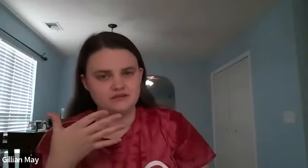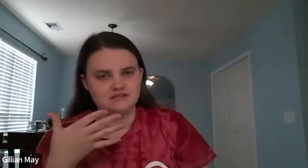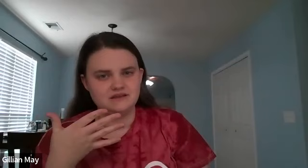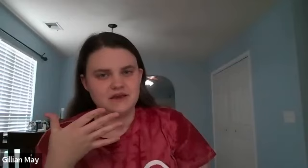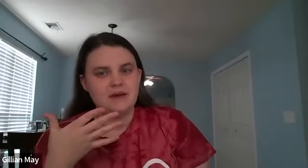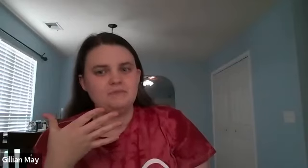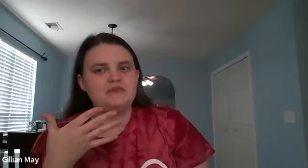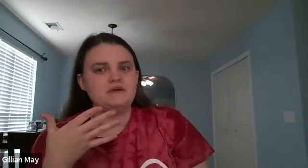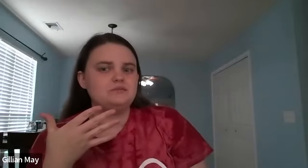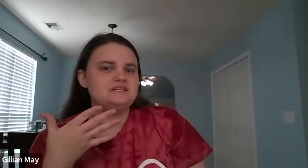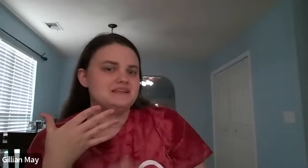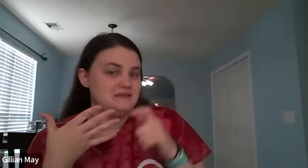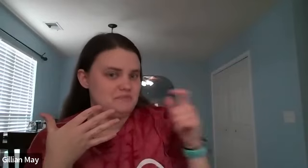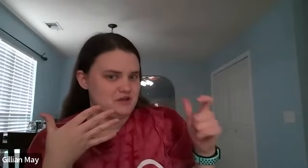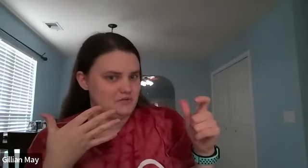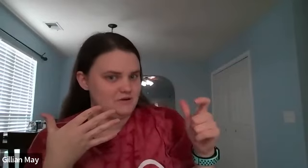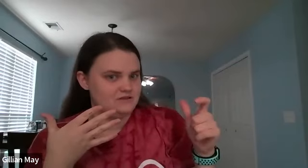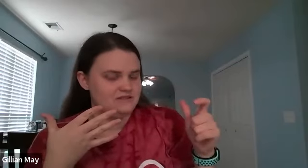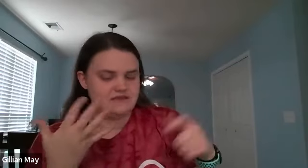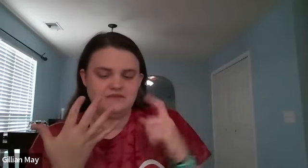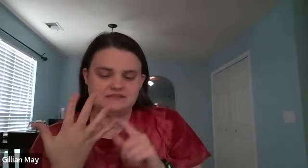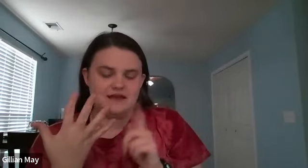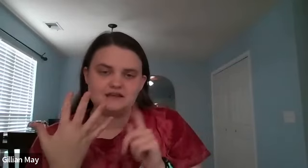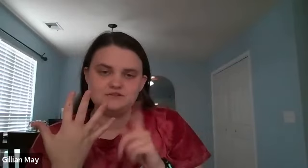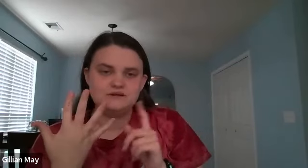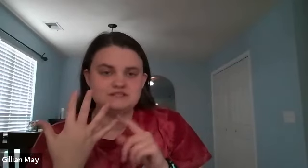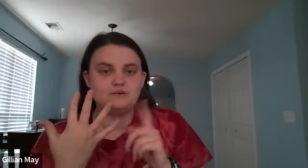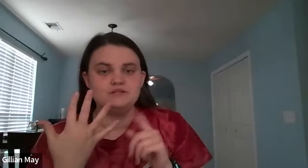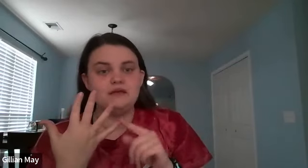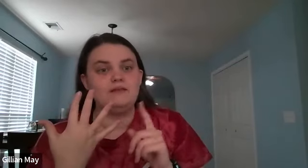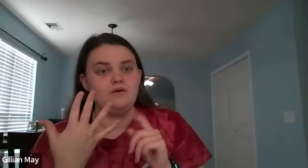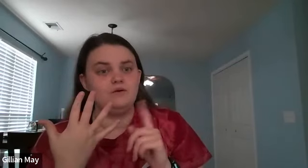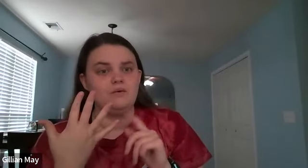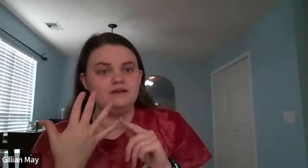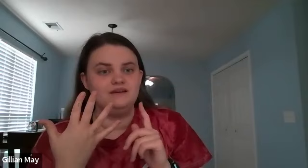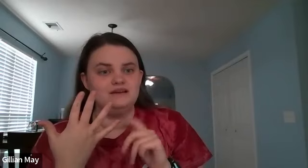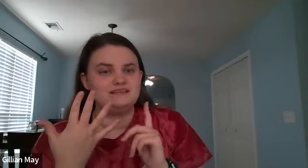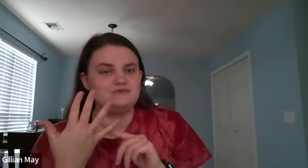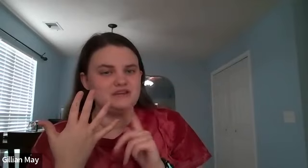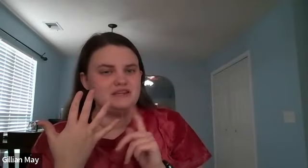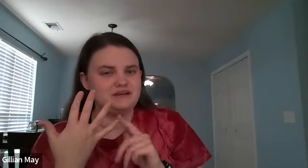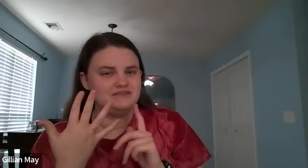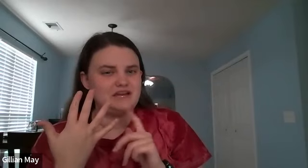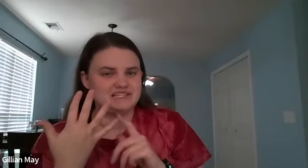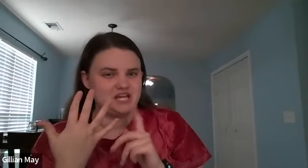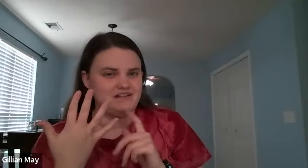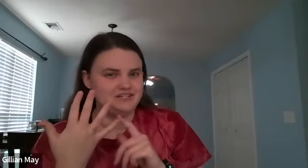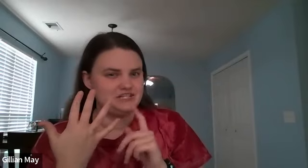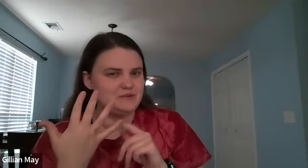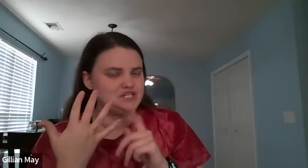words, but they will be slightly bigger words. And then this last one is going to be a long one. So I really want to give you guys a challenge, especially